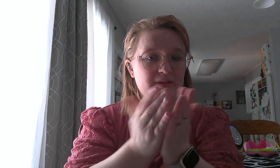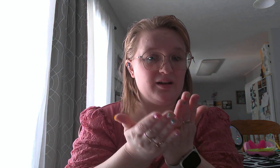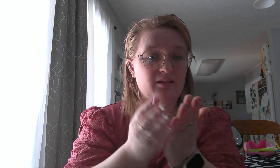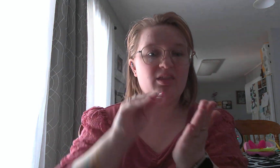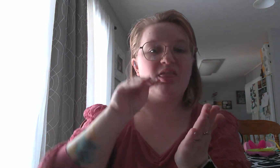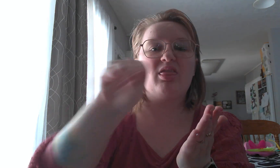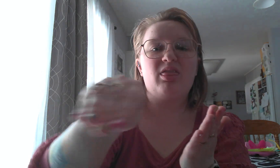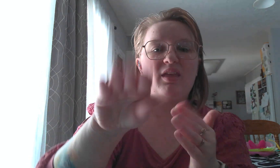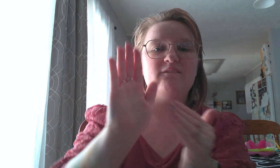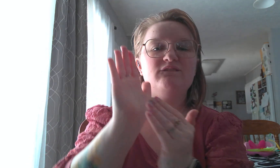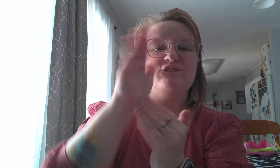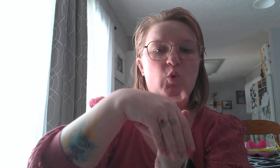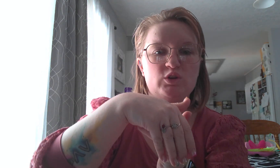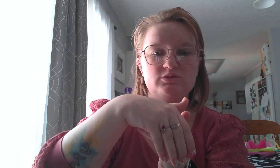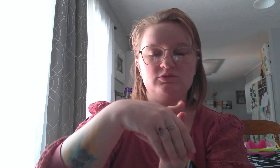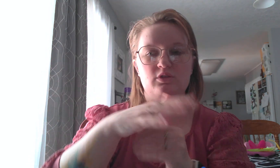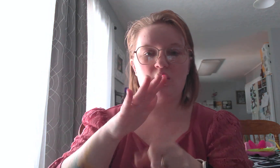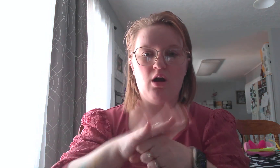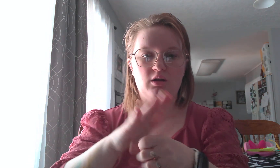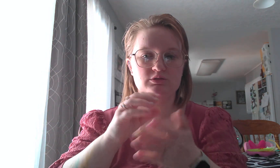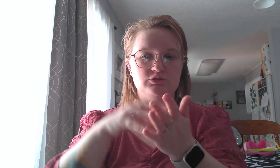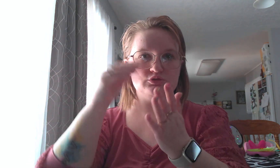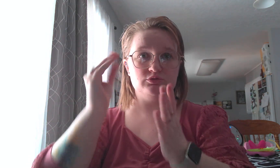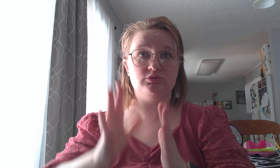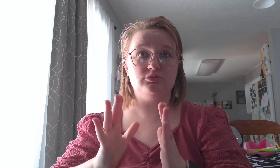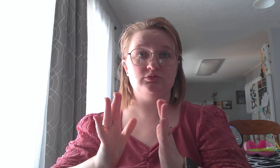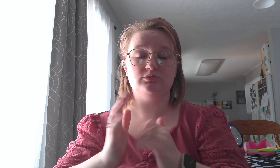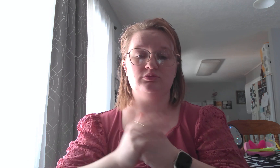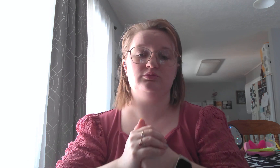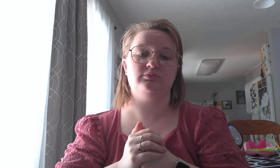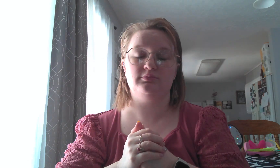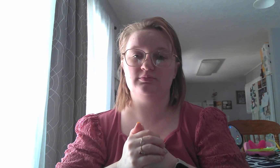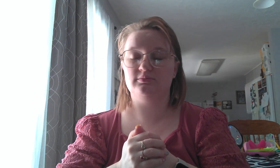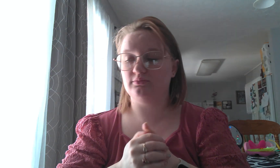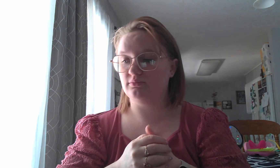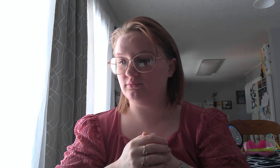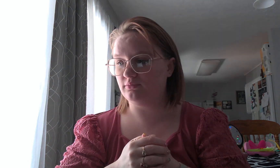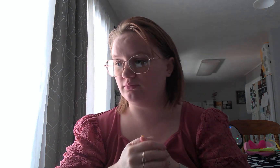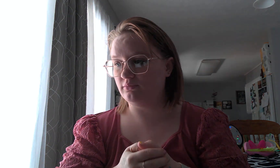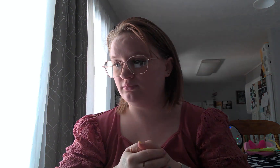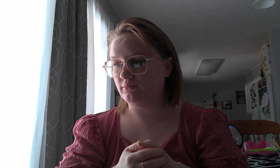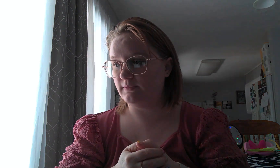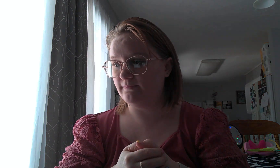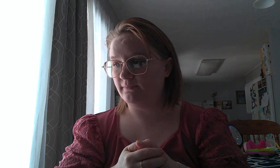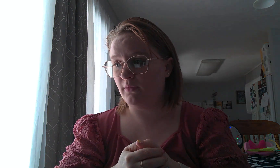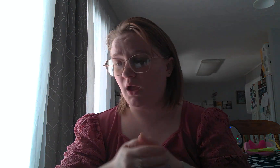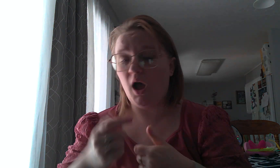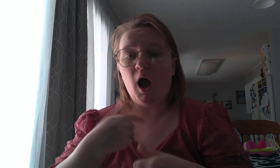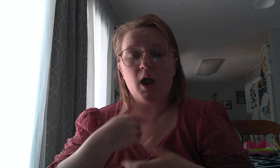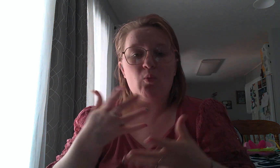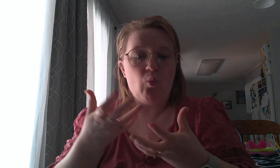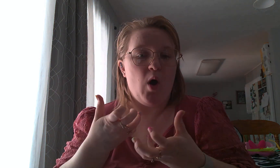mean that I would force the Bible on any student.